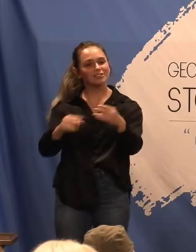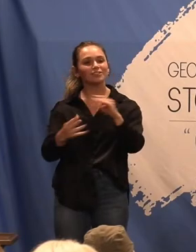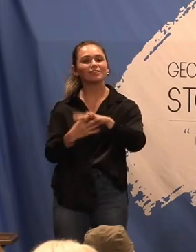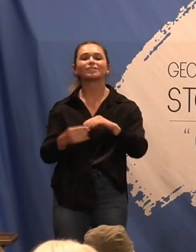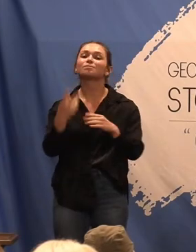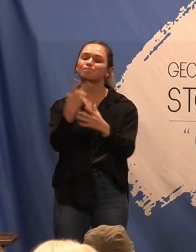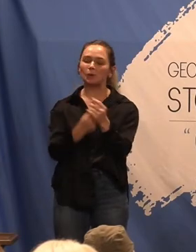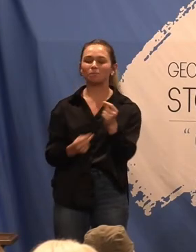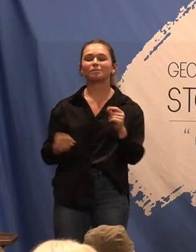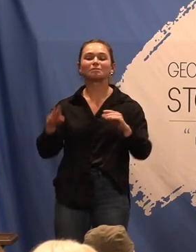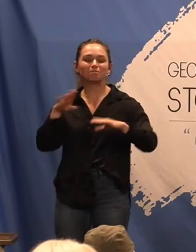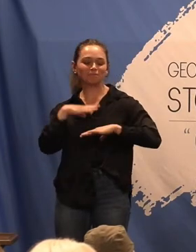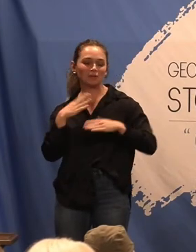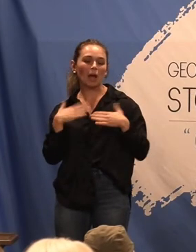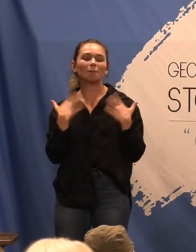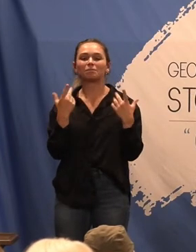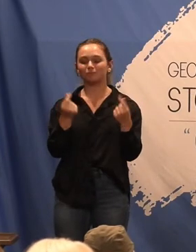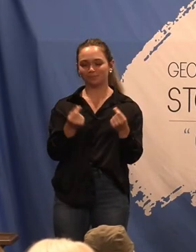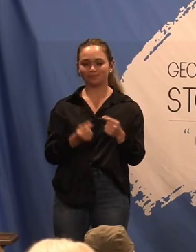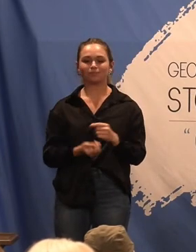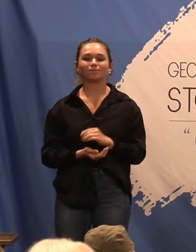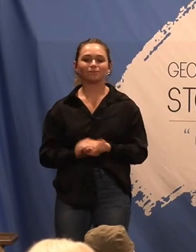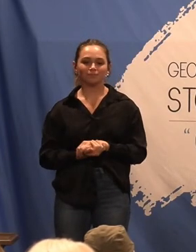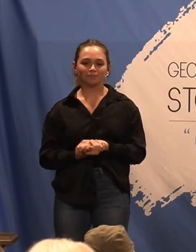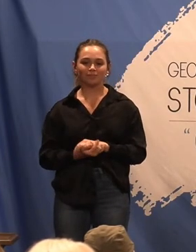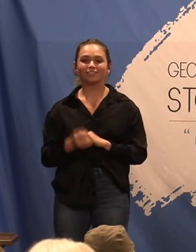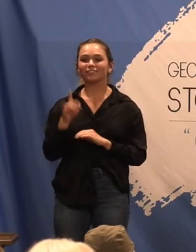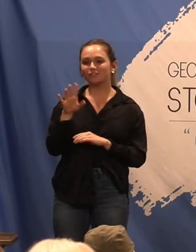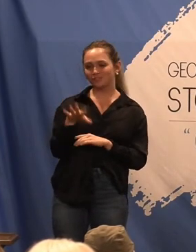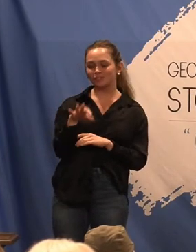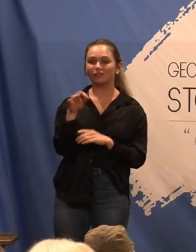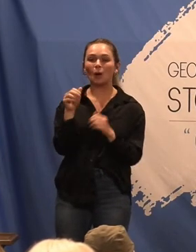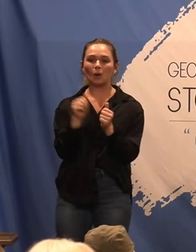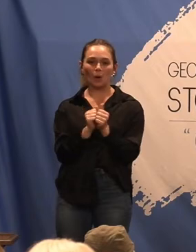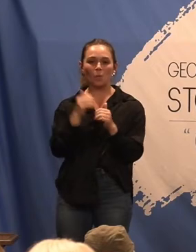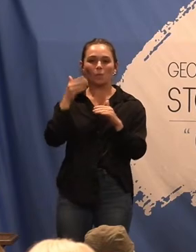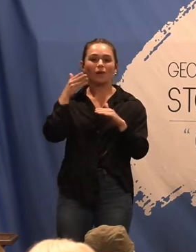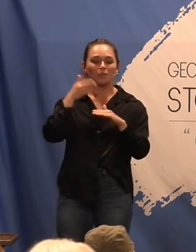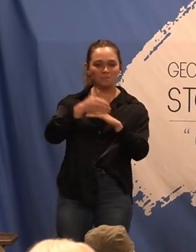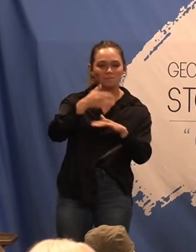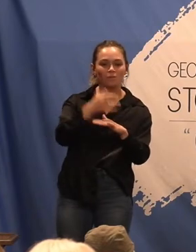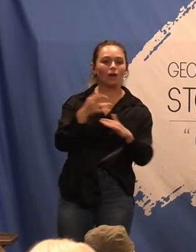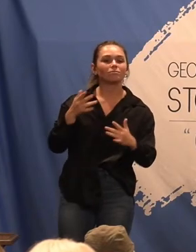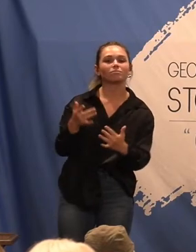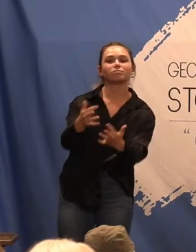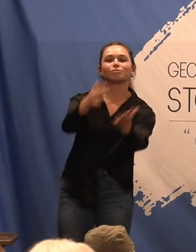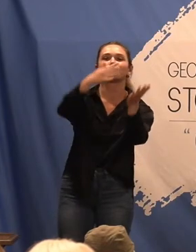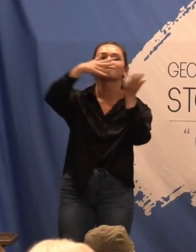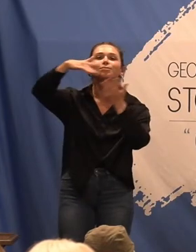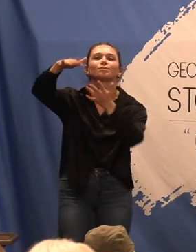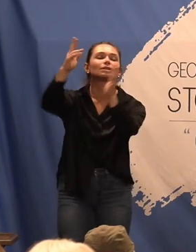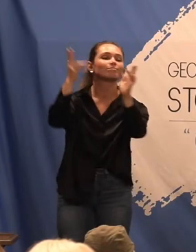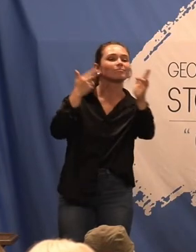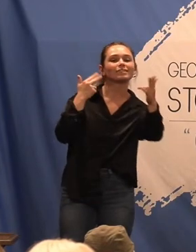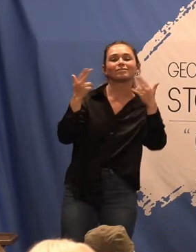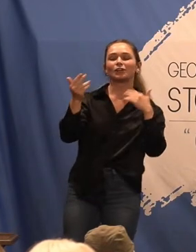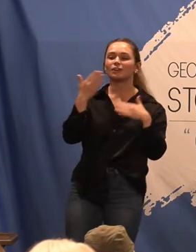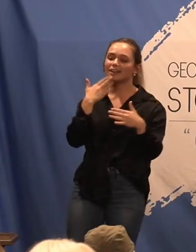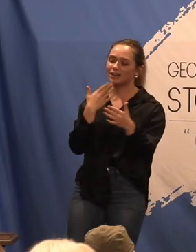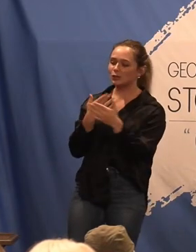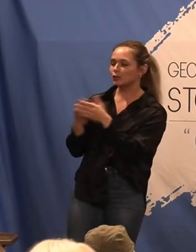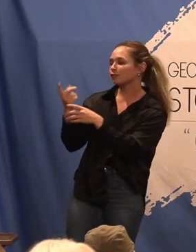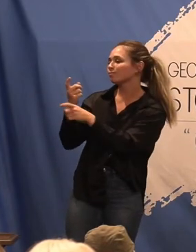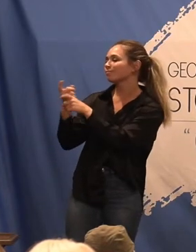be glad you did. You'll find with wood smoke and laughter at a good joke,